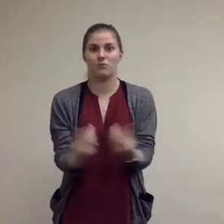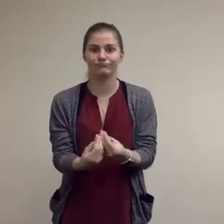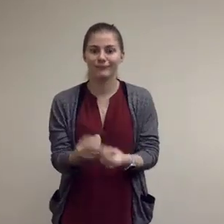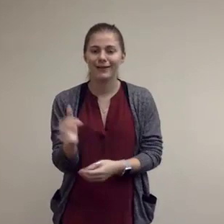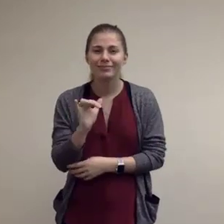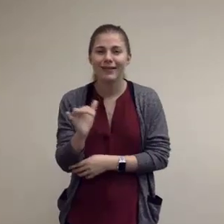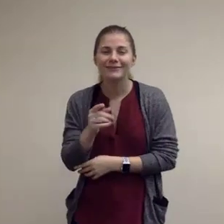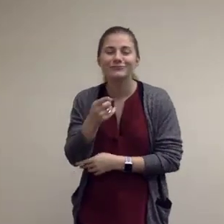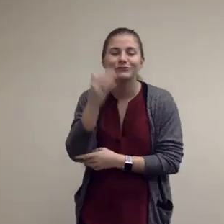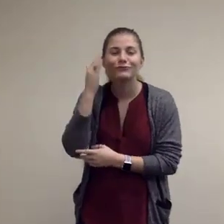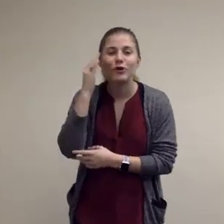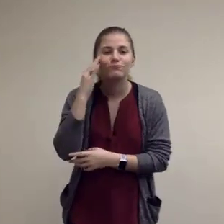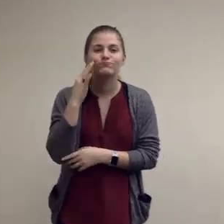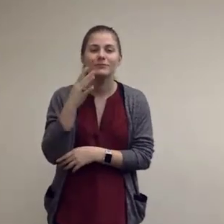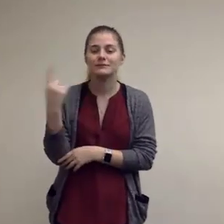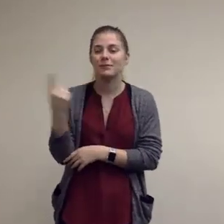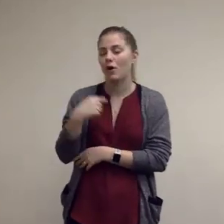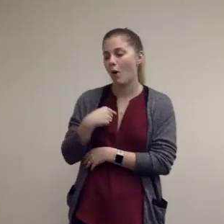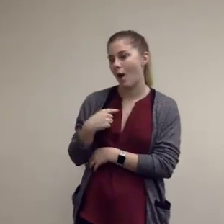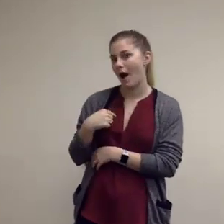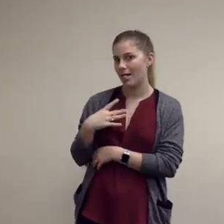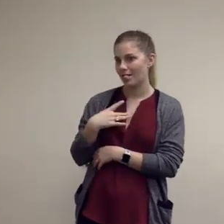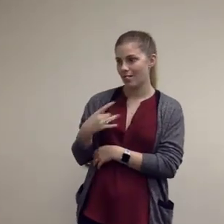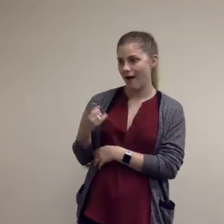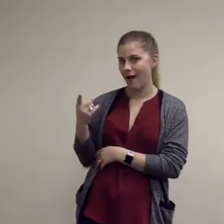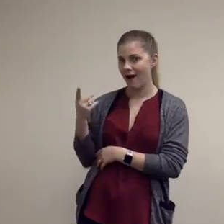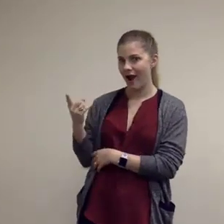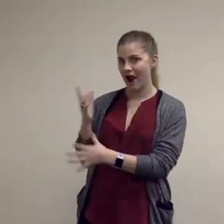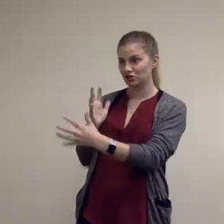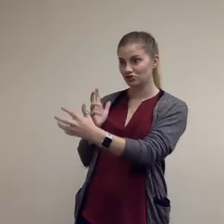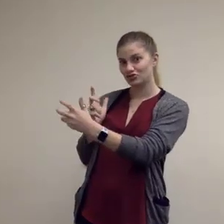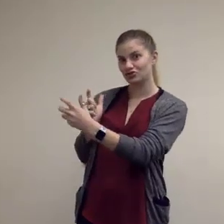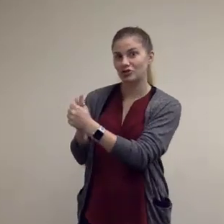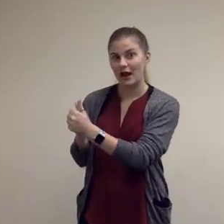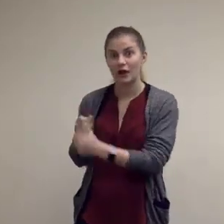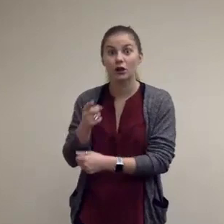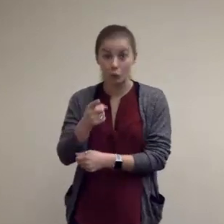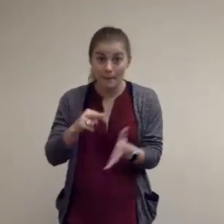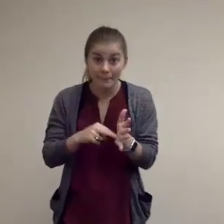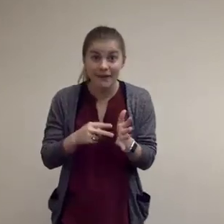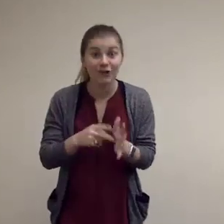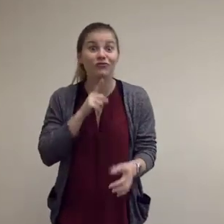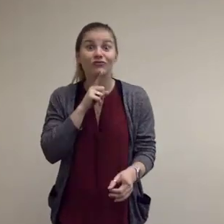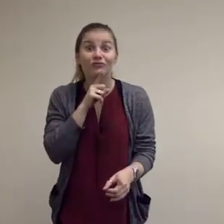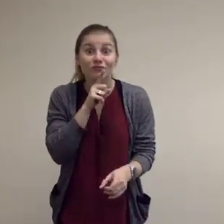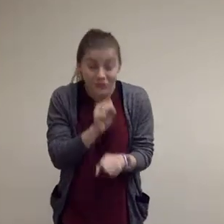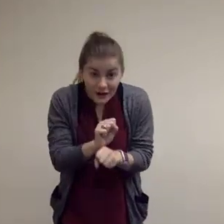attracted to so-and-so, you really mean it, because there's a gravitational pull between any two objects. You